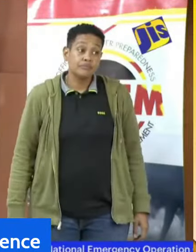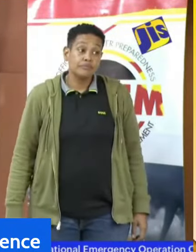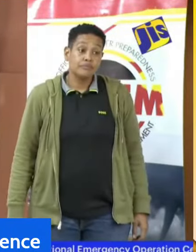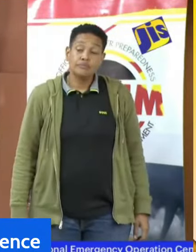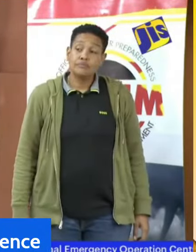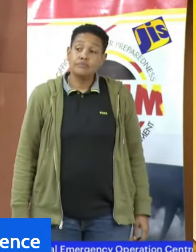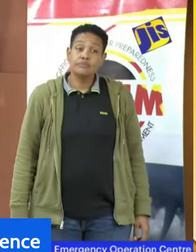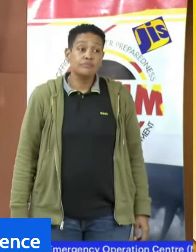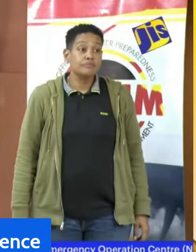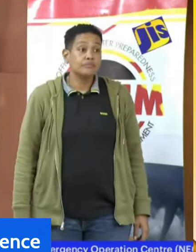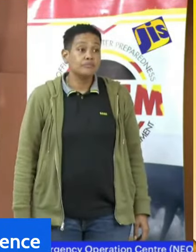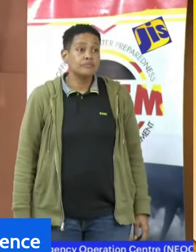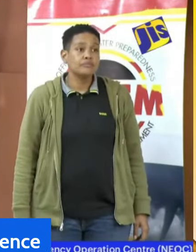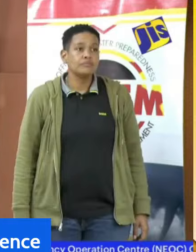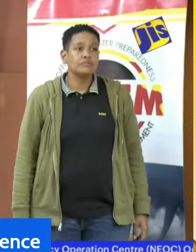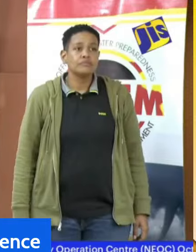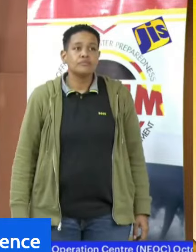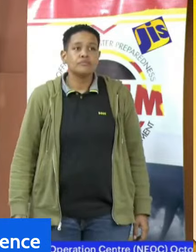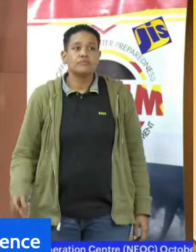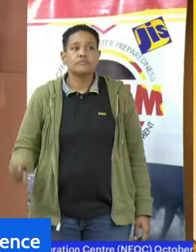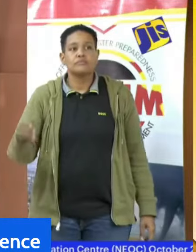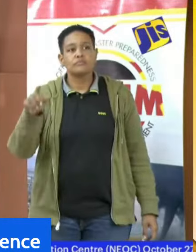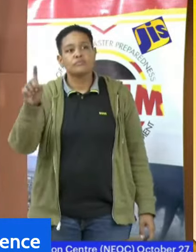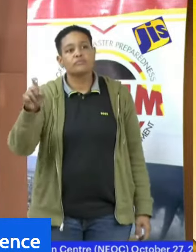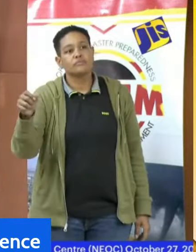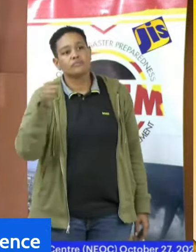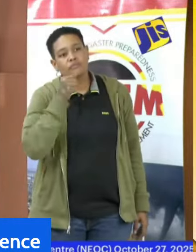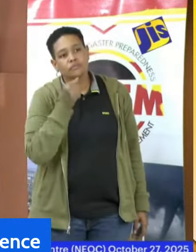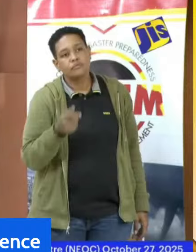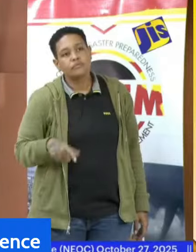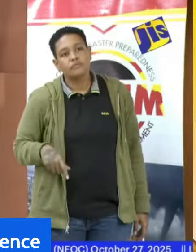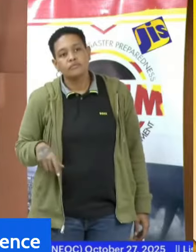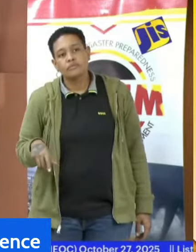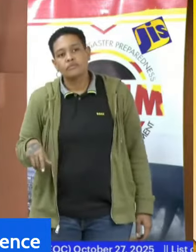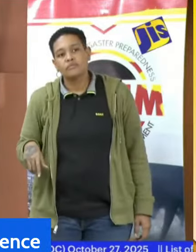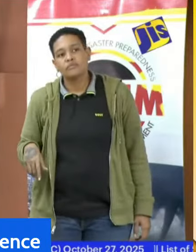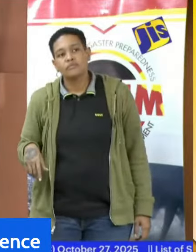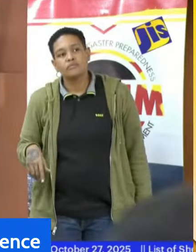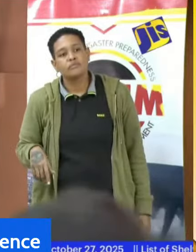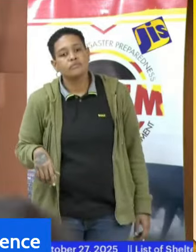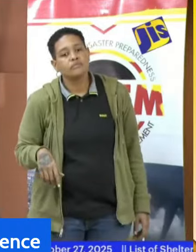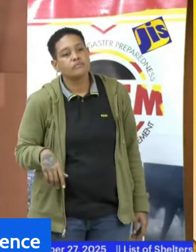Anybody has a microphone? We have a question. Microphone.